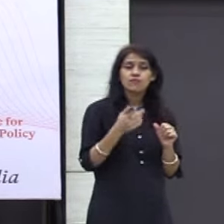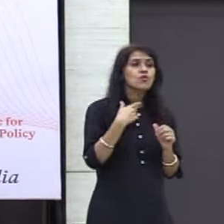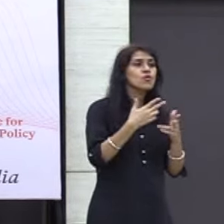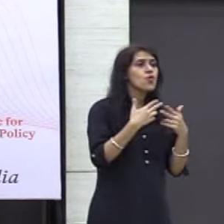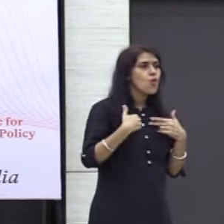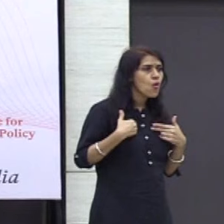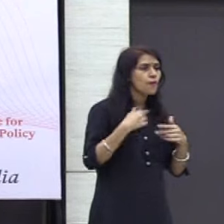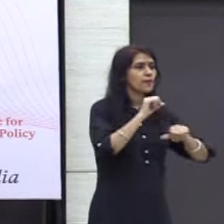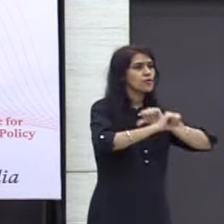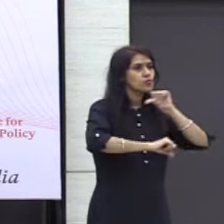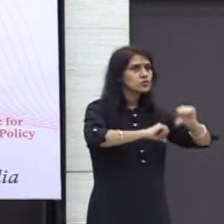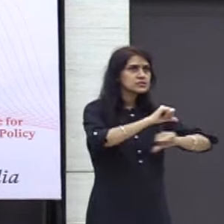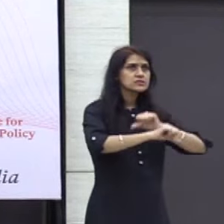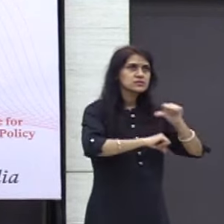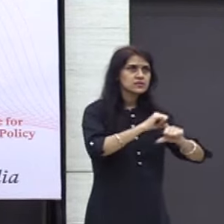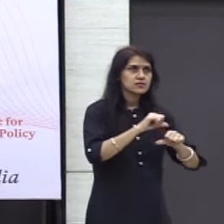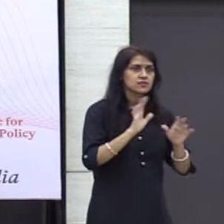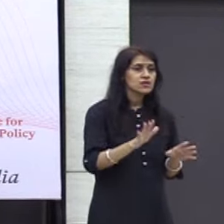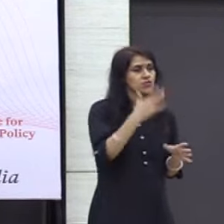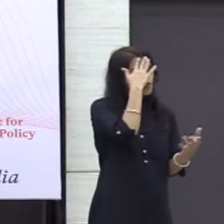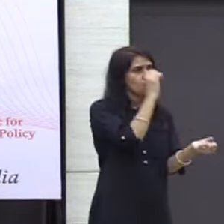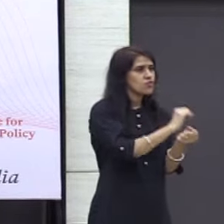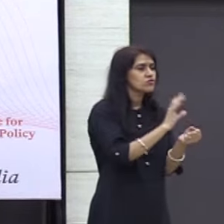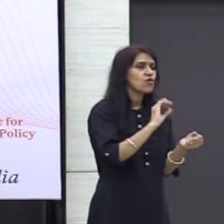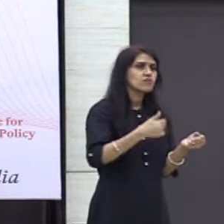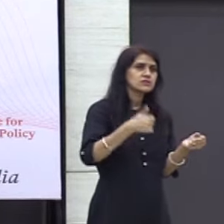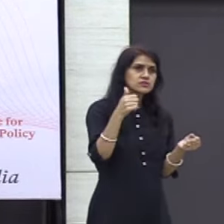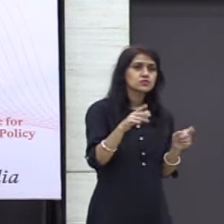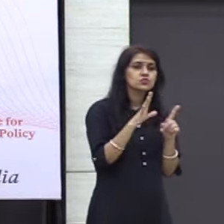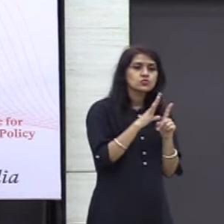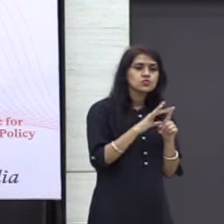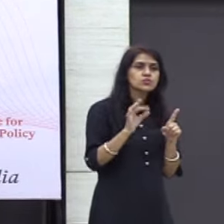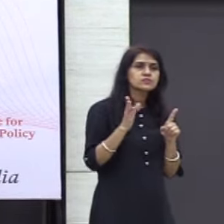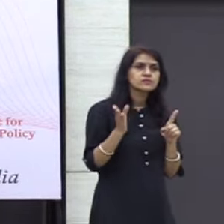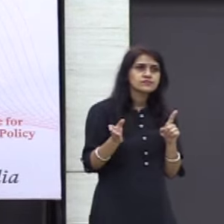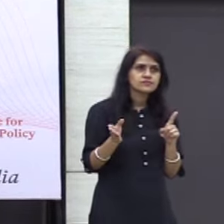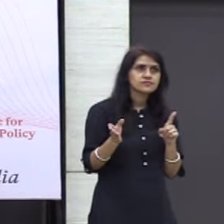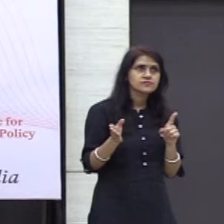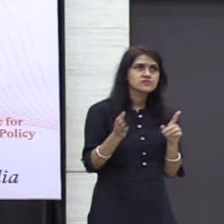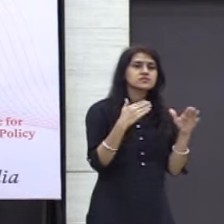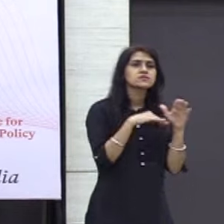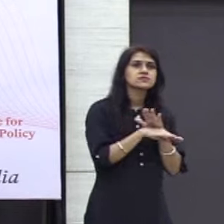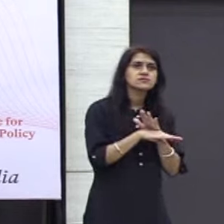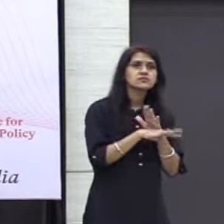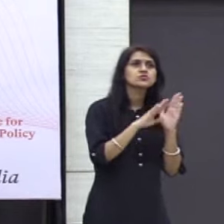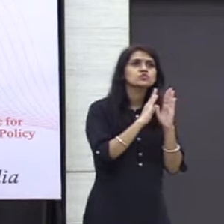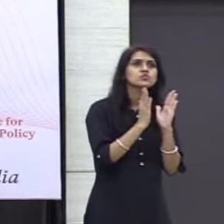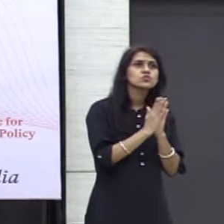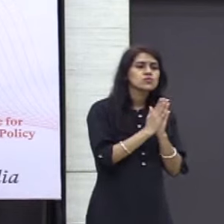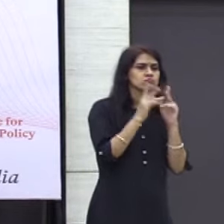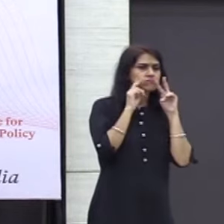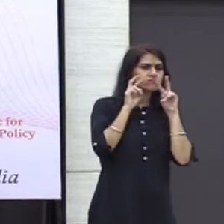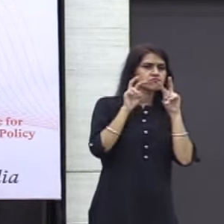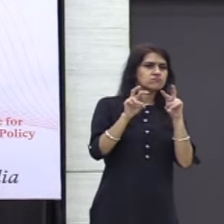in some of these laws, the police officer does acts under the overall